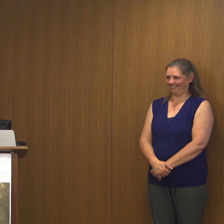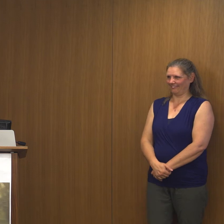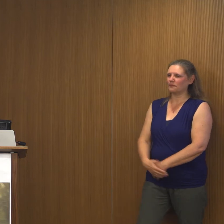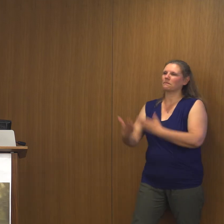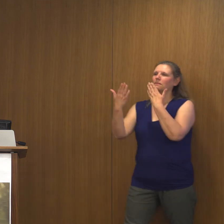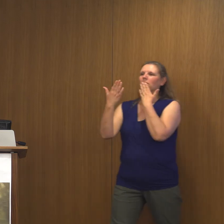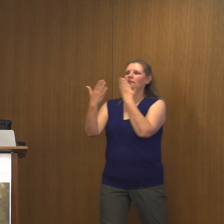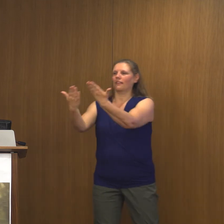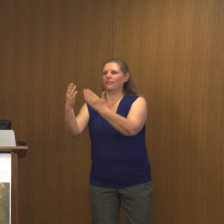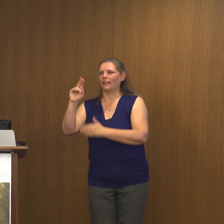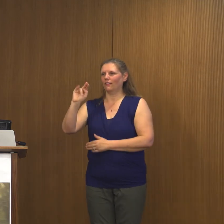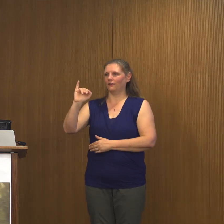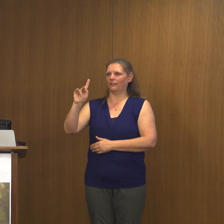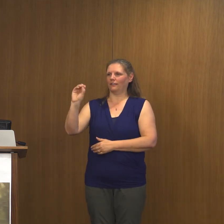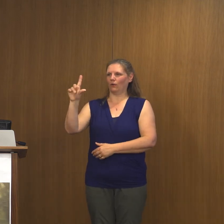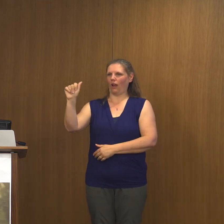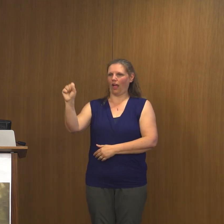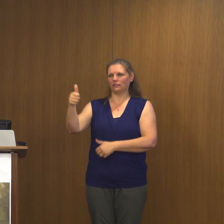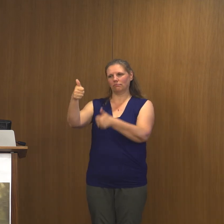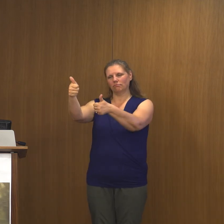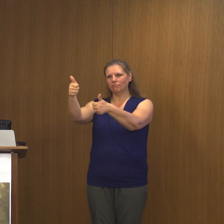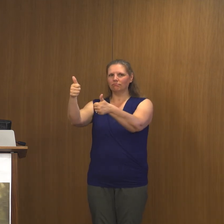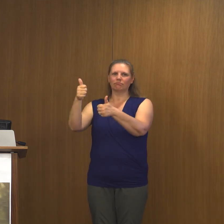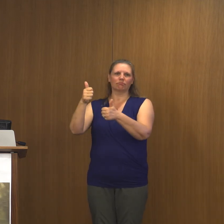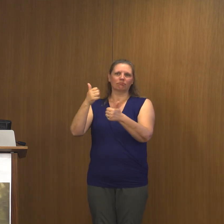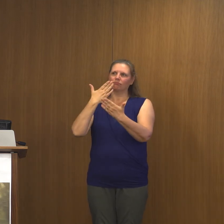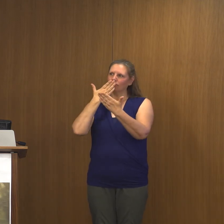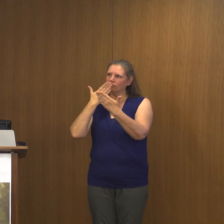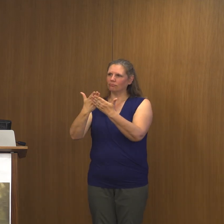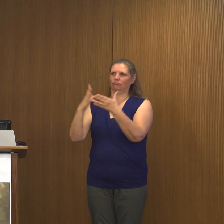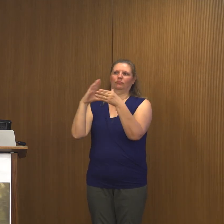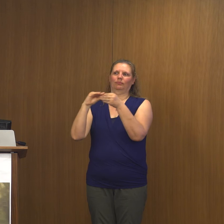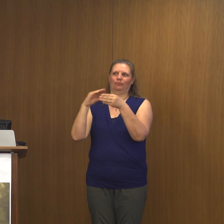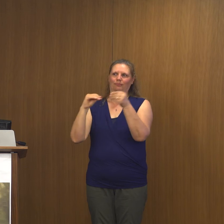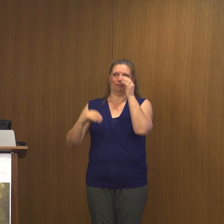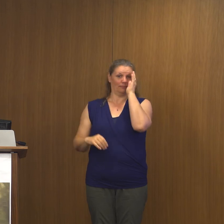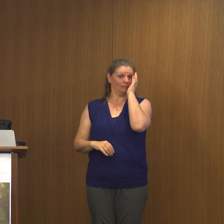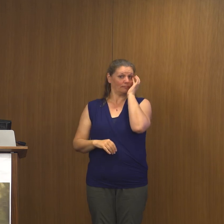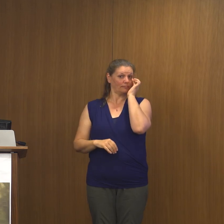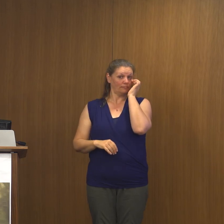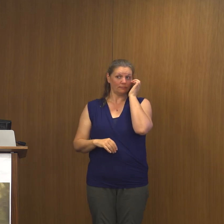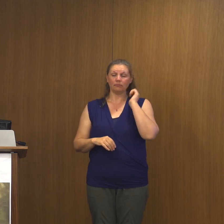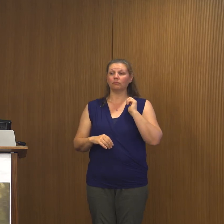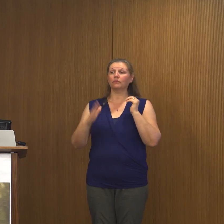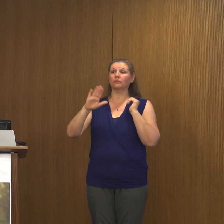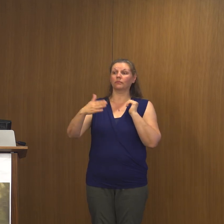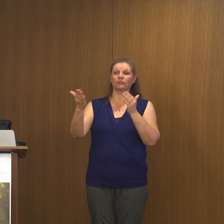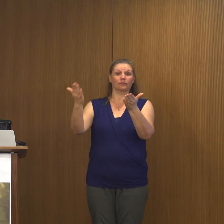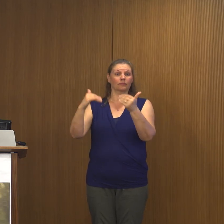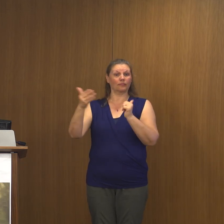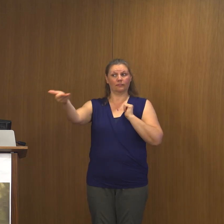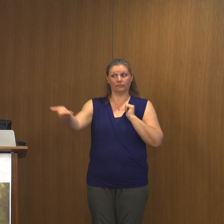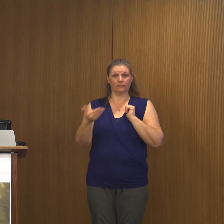Thank you. Thanks, Nicholas. That was excellent. Thank you so much for this overview. So I'll call then